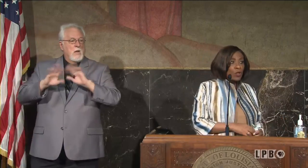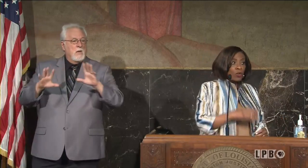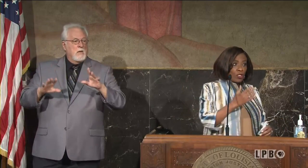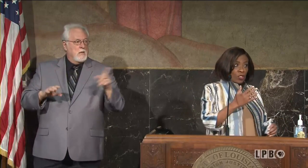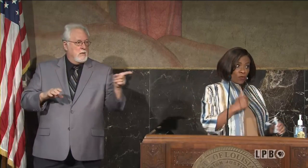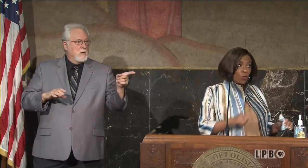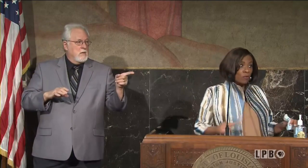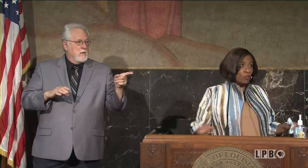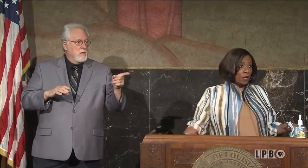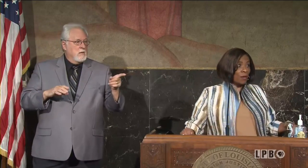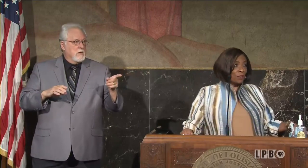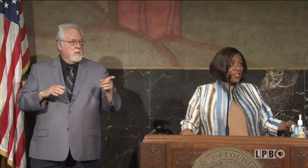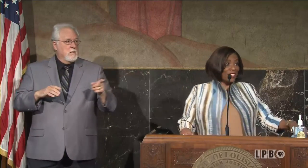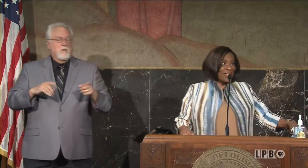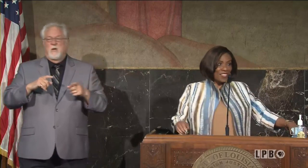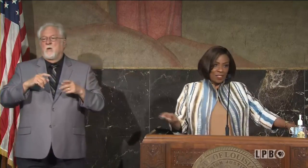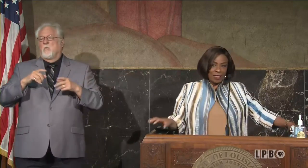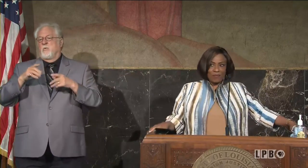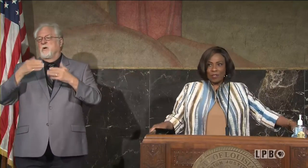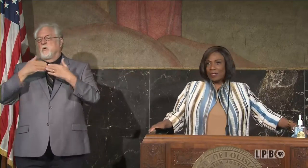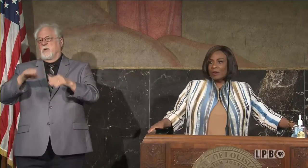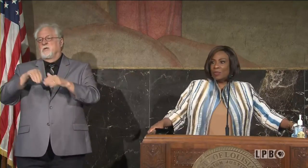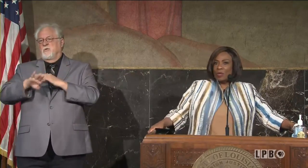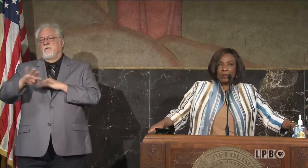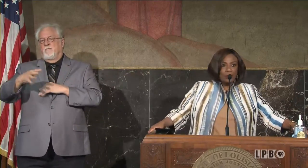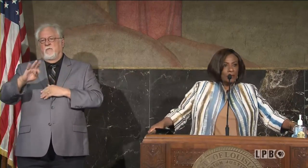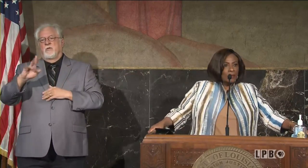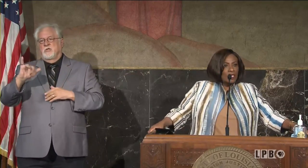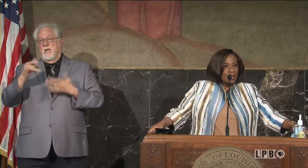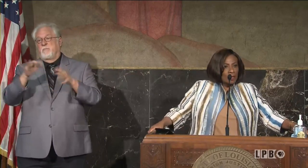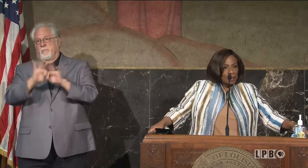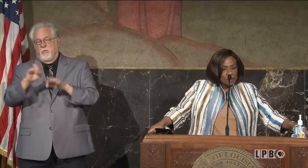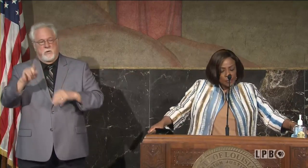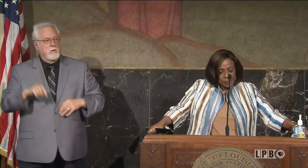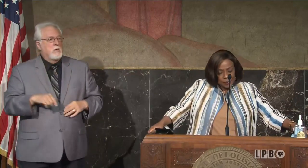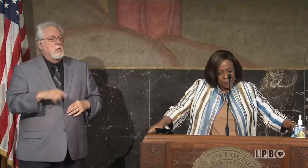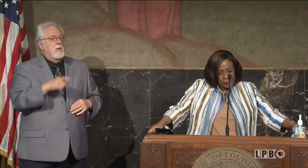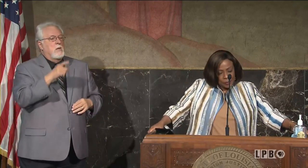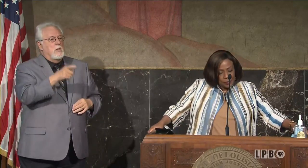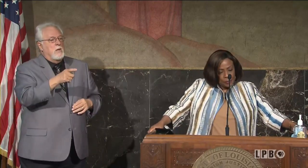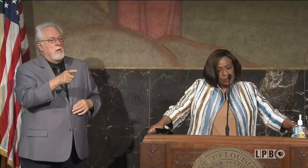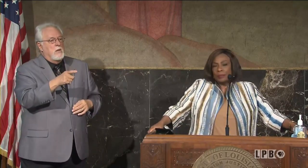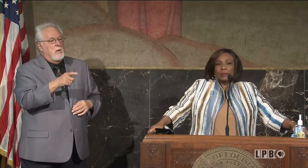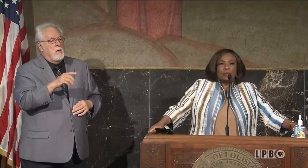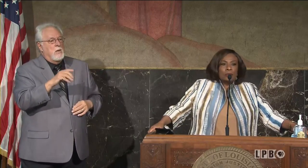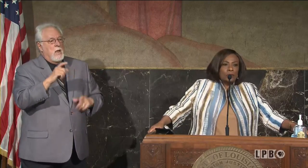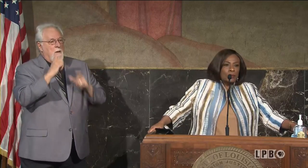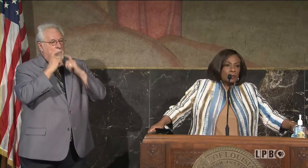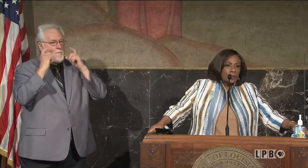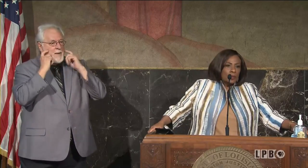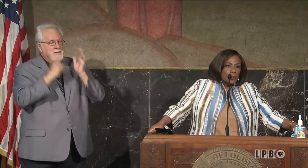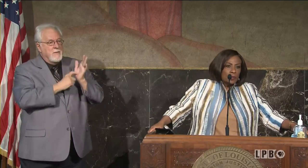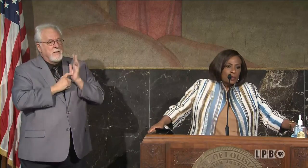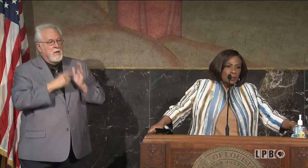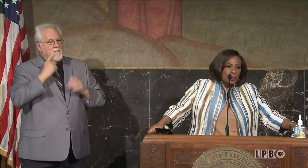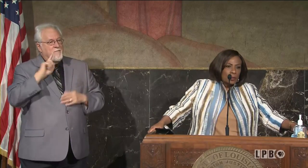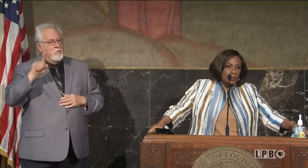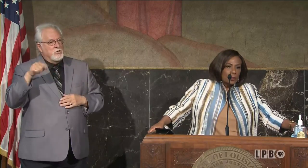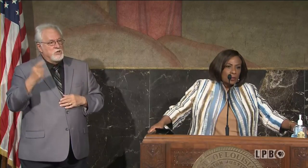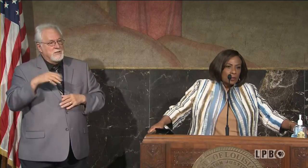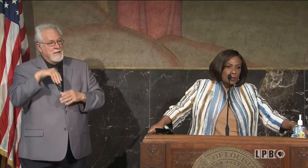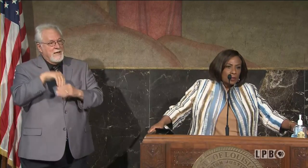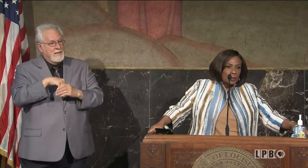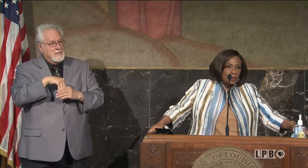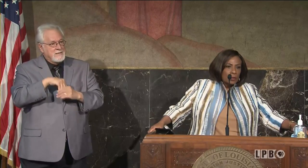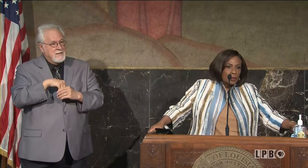As we go into this 4th of July weekend, I think that's very important. Yes, sir. Mayor, is the mask mandate for just